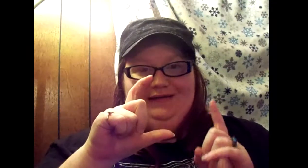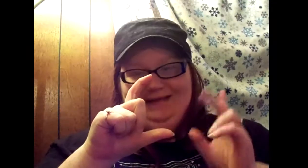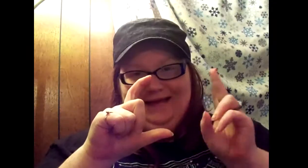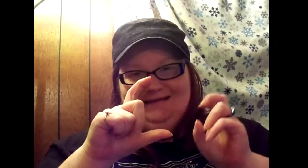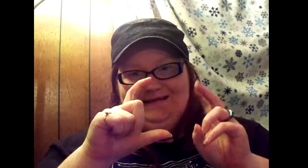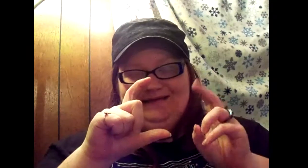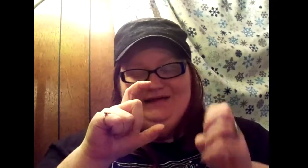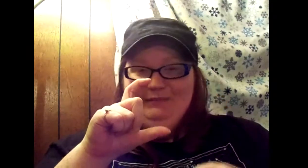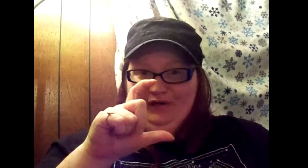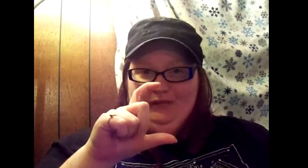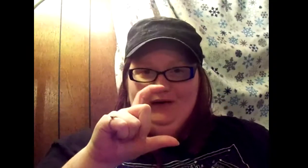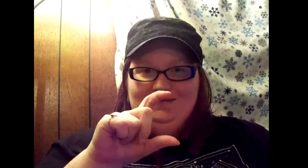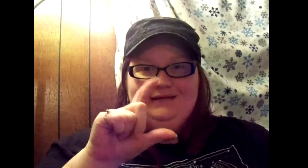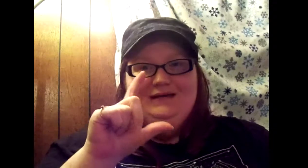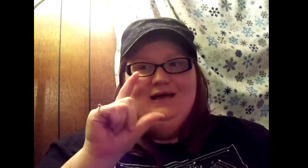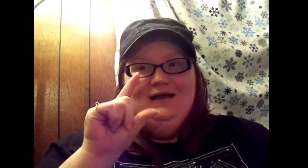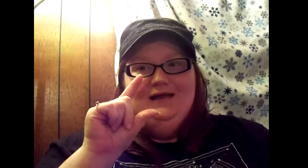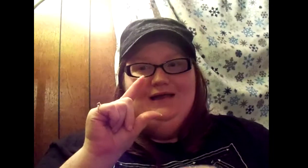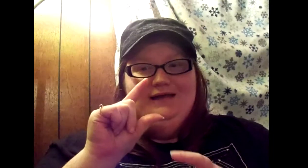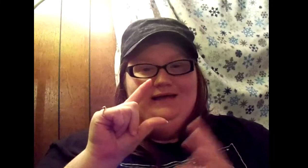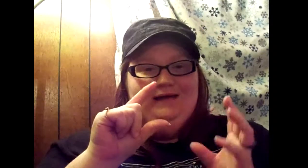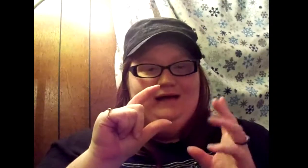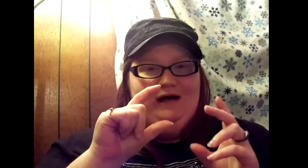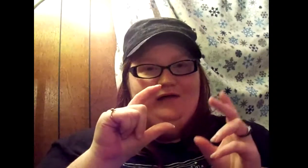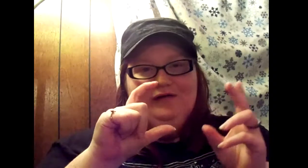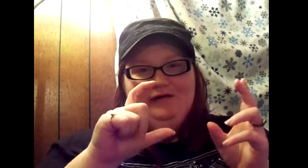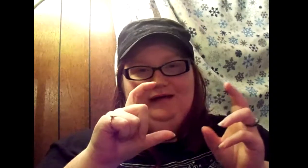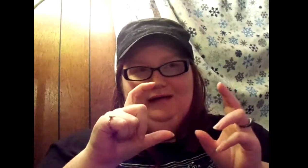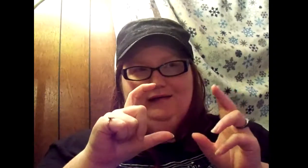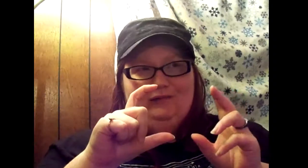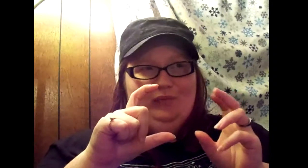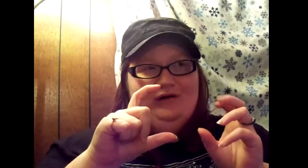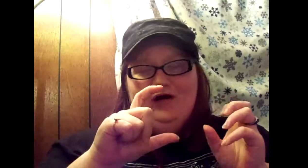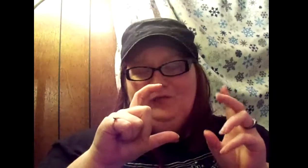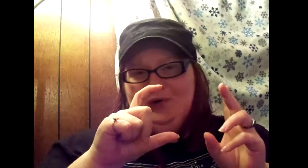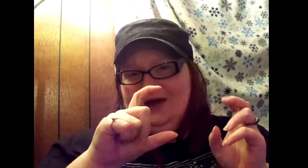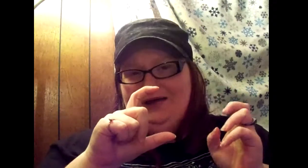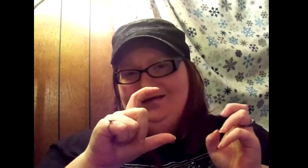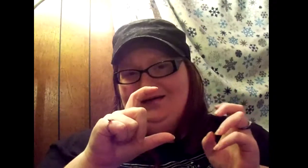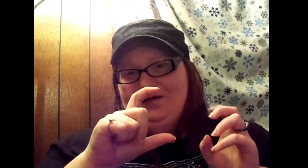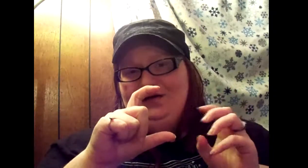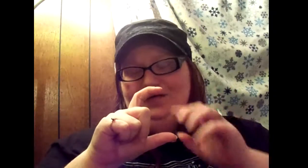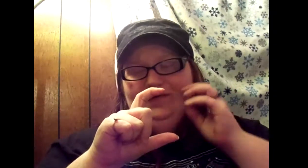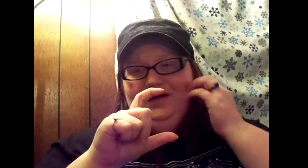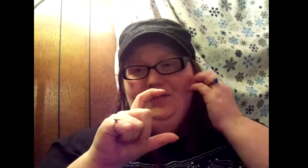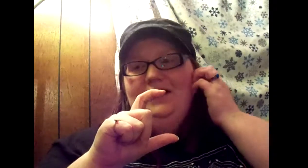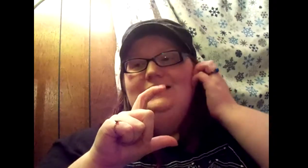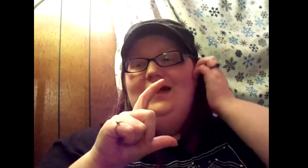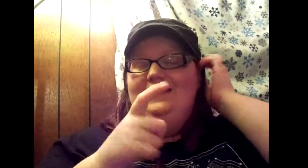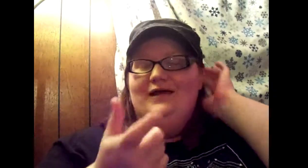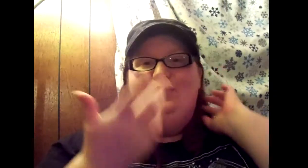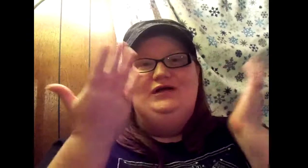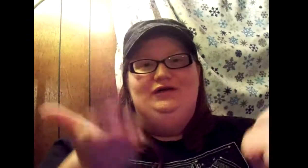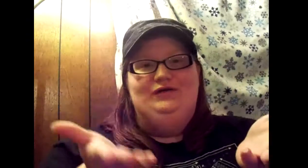actual licensed blue ones, then the weird off-brand green ones, and then the ones you